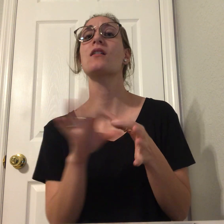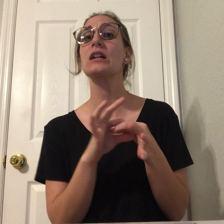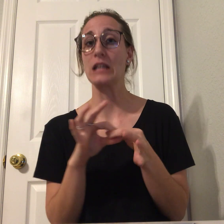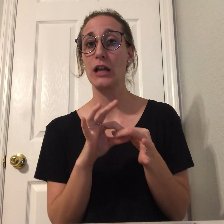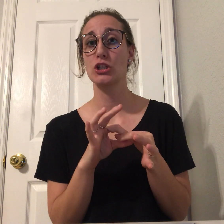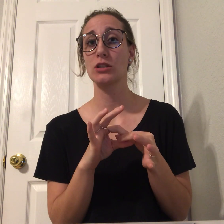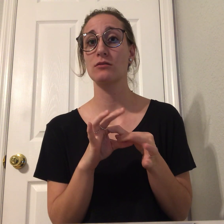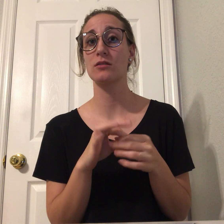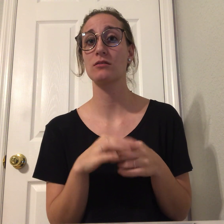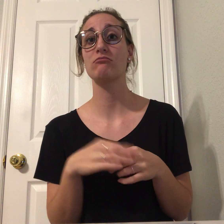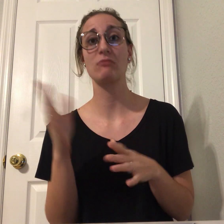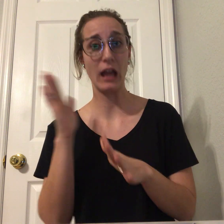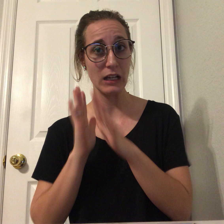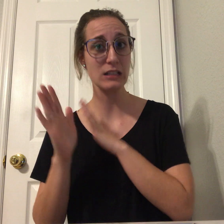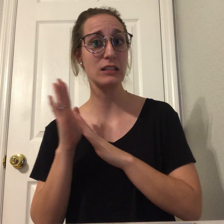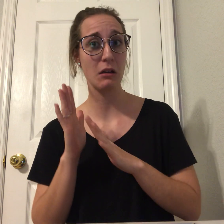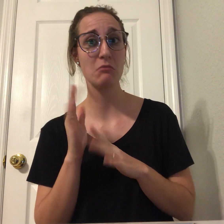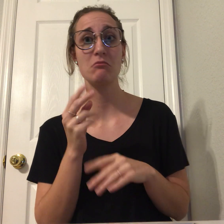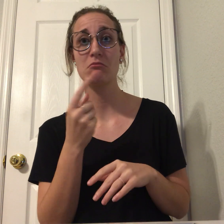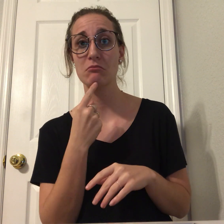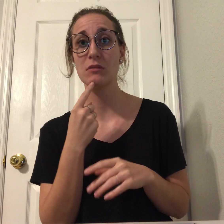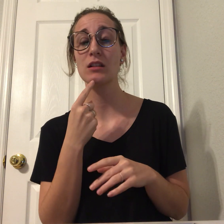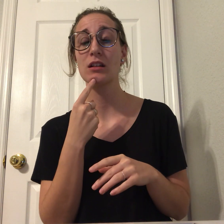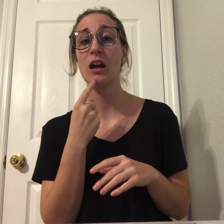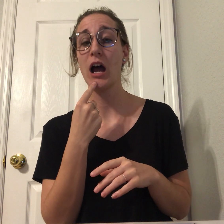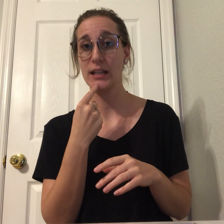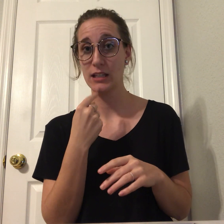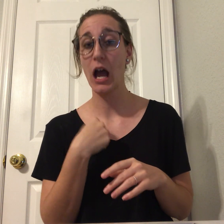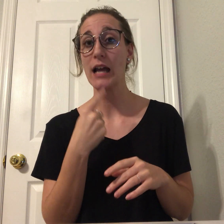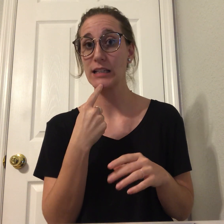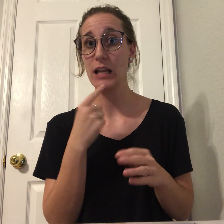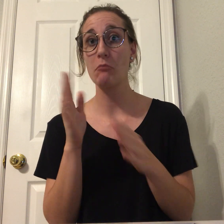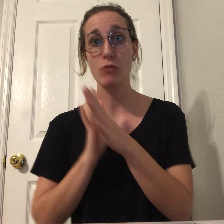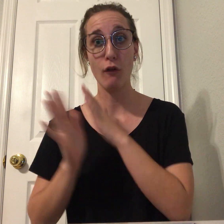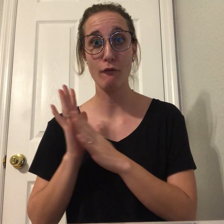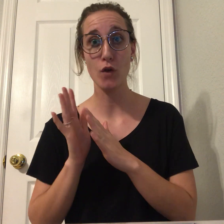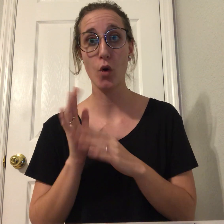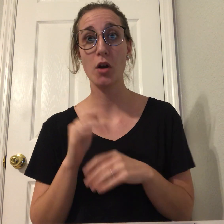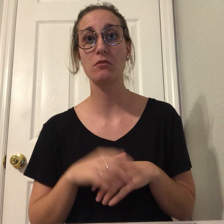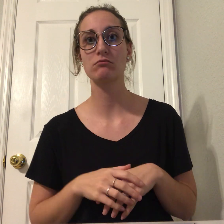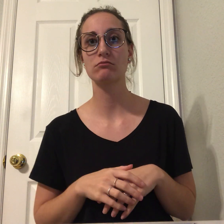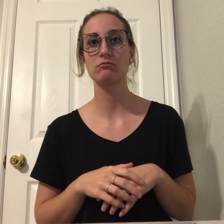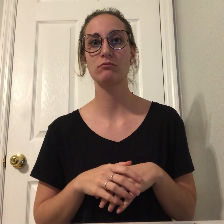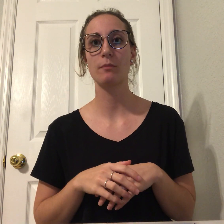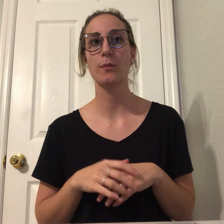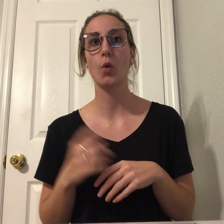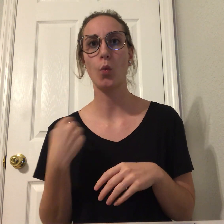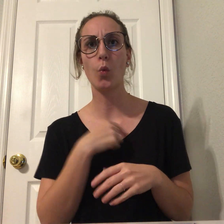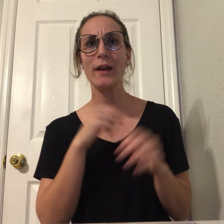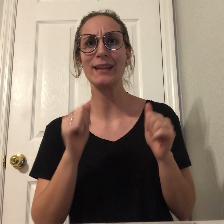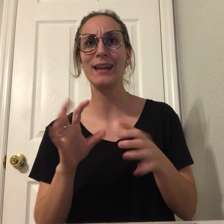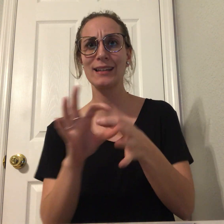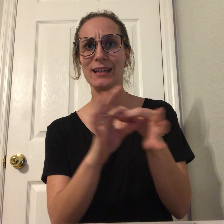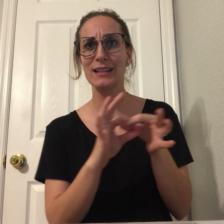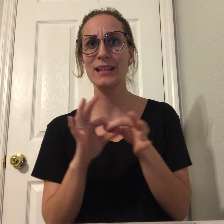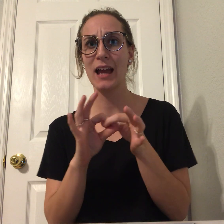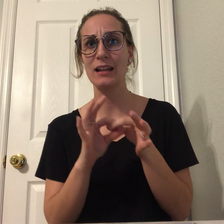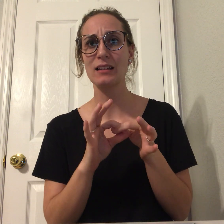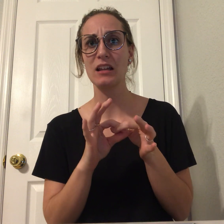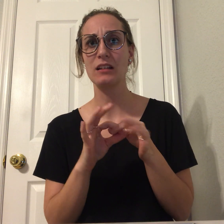that. You can put them all into play at the same time. All right? So start your walk. Start your day with a